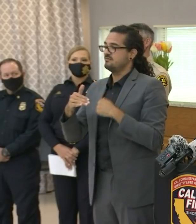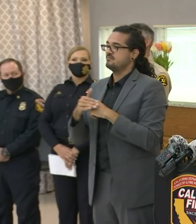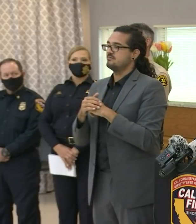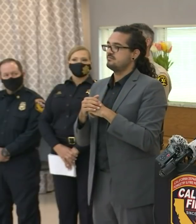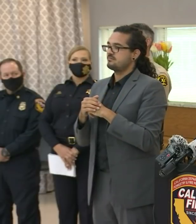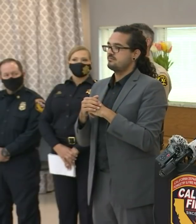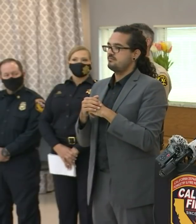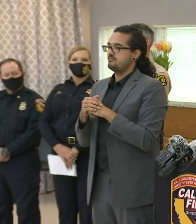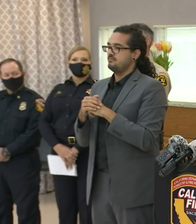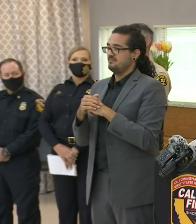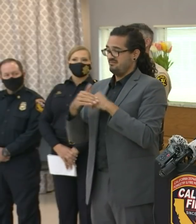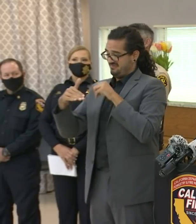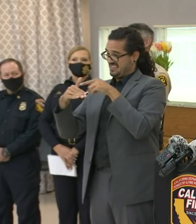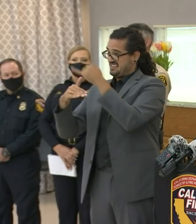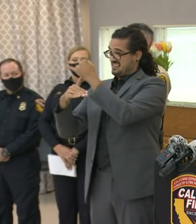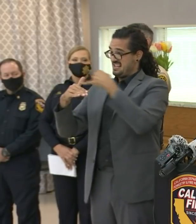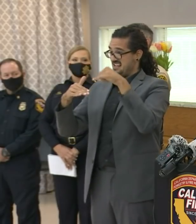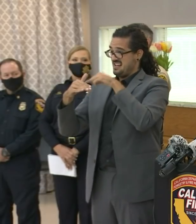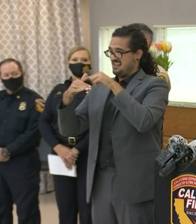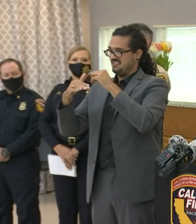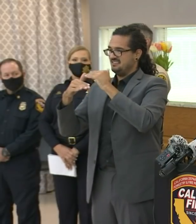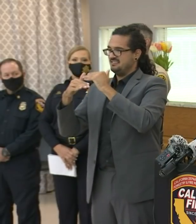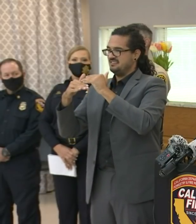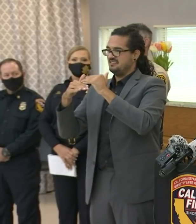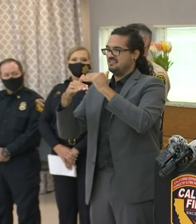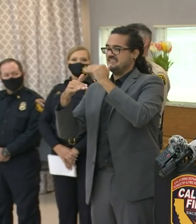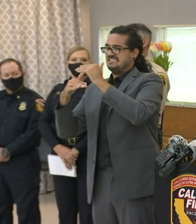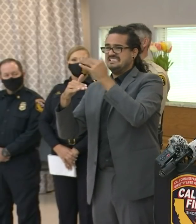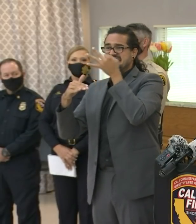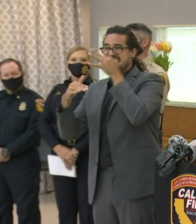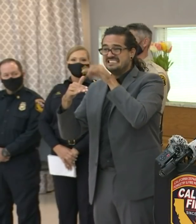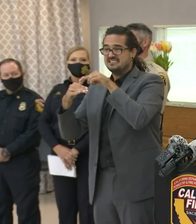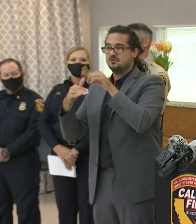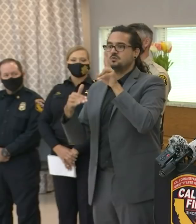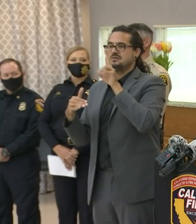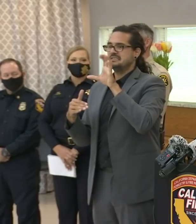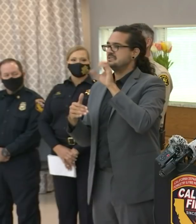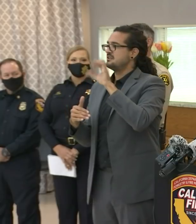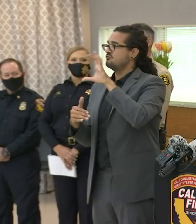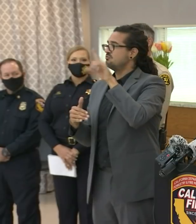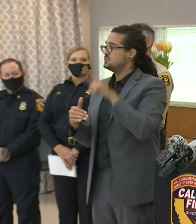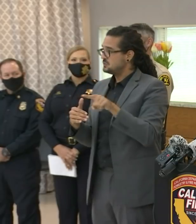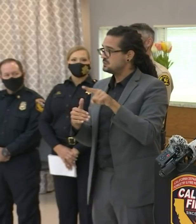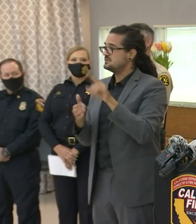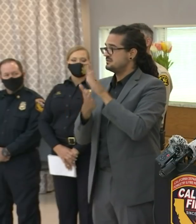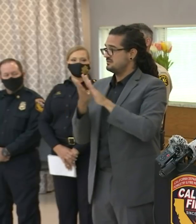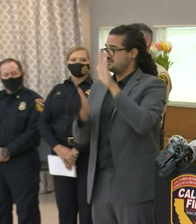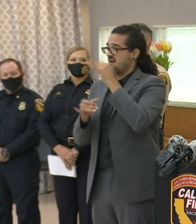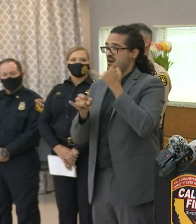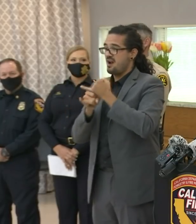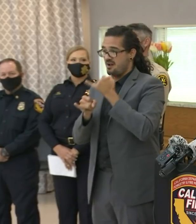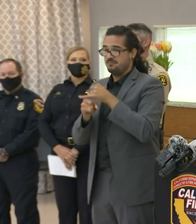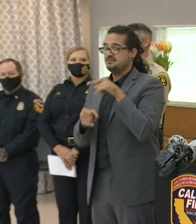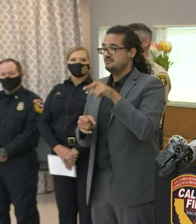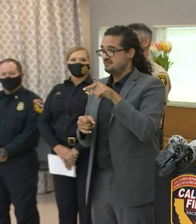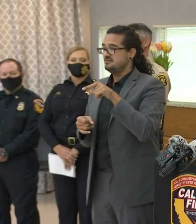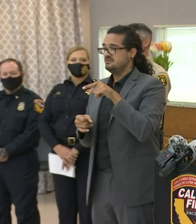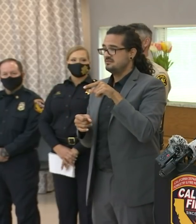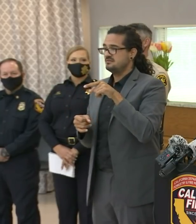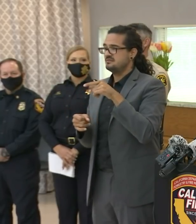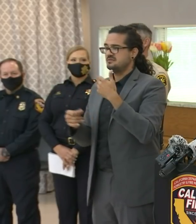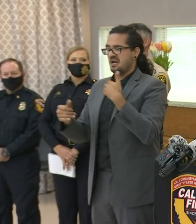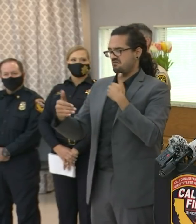the campus. You see Santa Cruz and the community of Santa Cruz, so that gives us a good barrier of